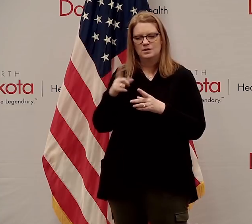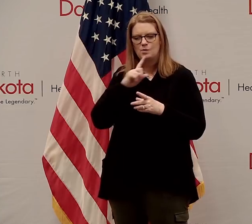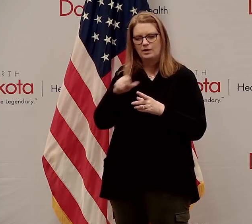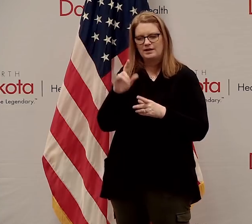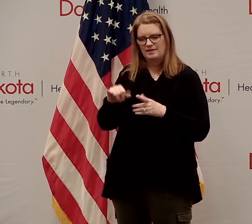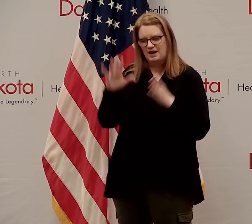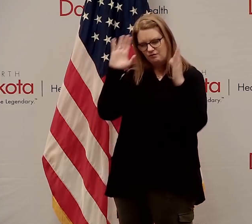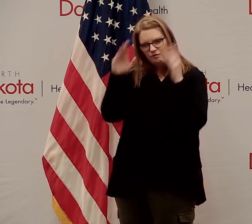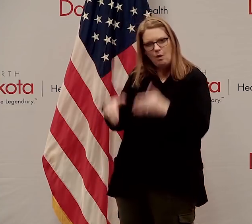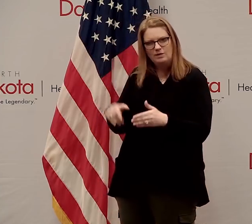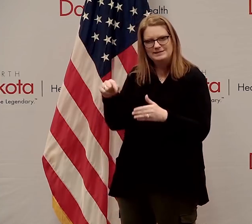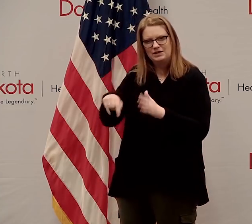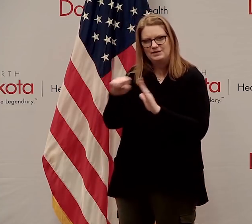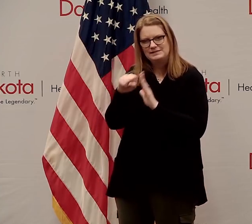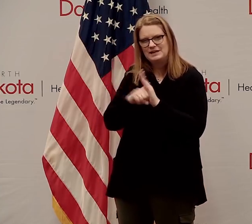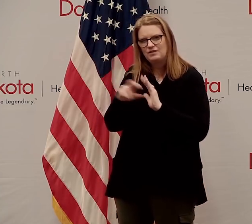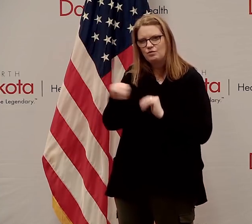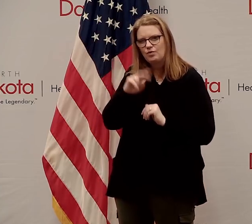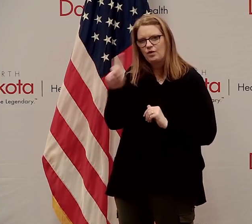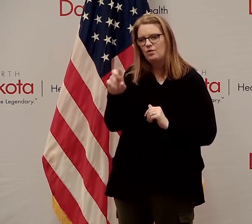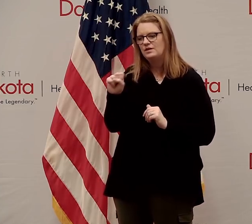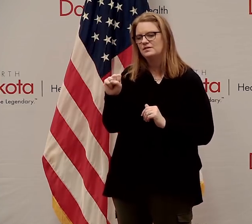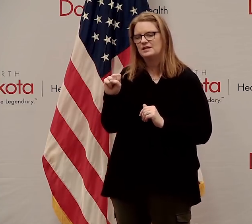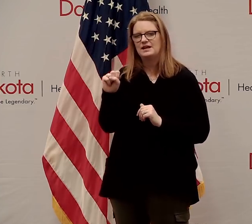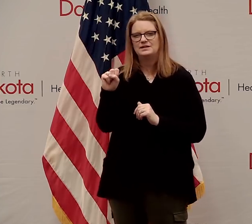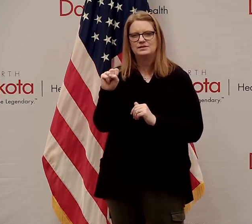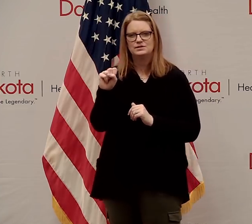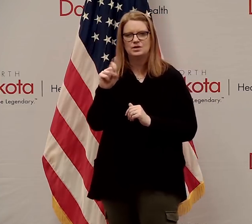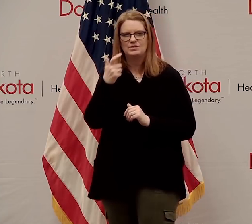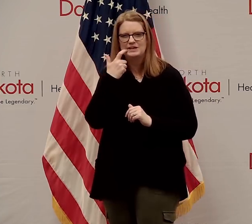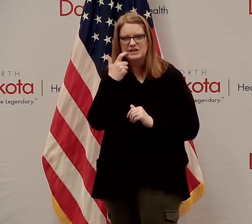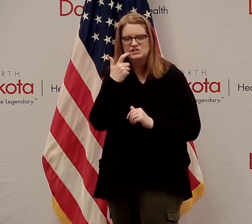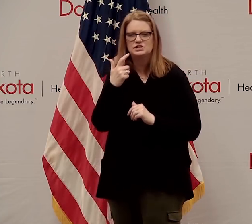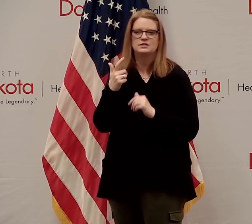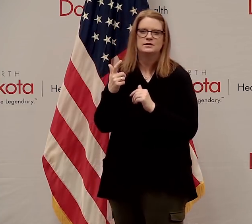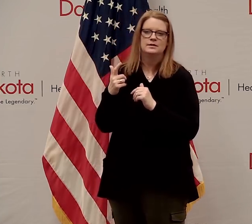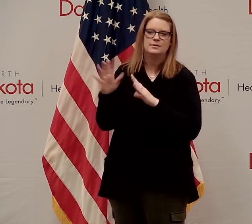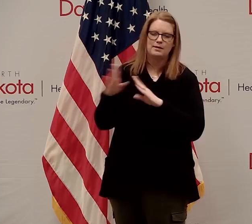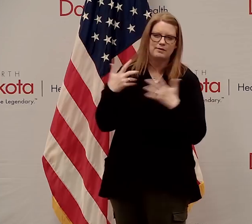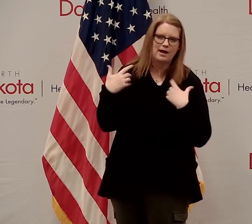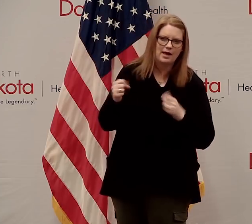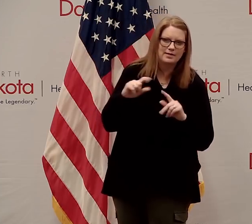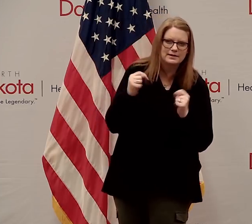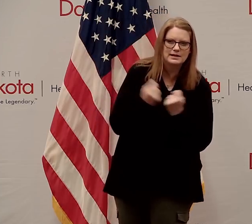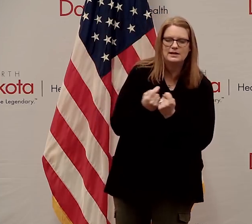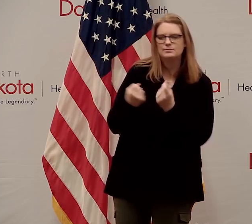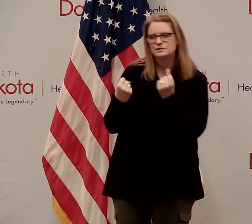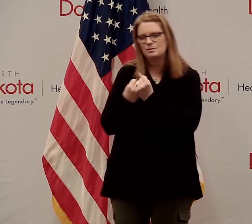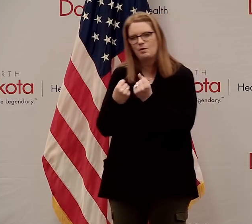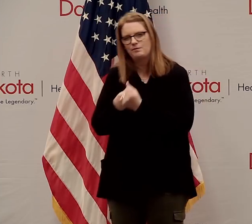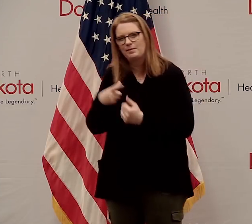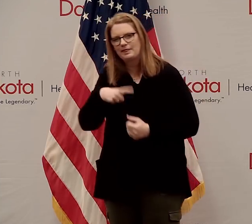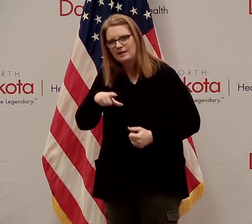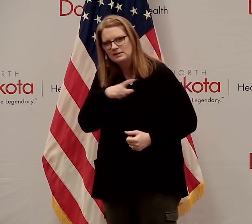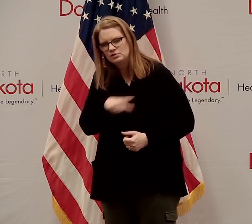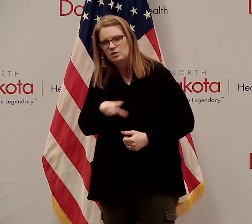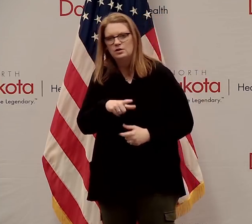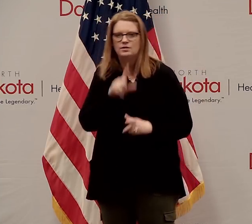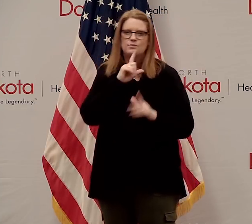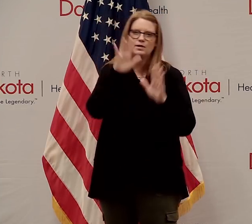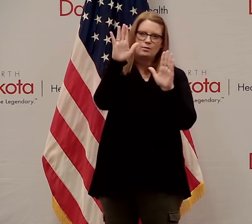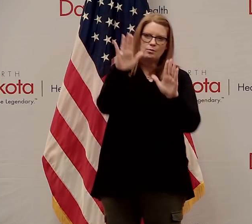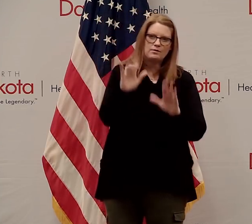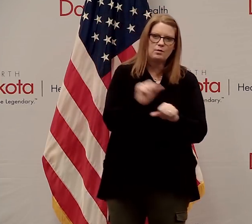focus here at the state of North Dakota between our behavioral health team, great support from the legislature, and great work by